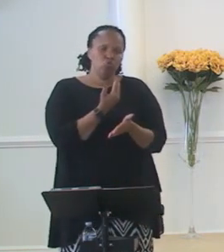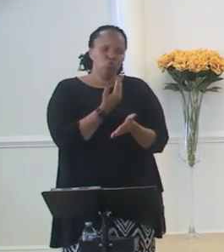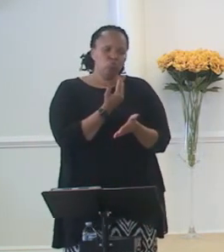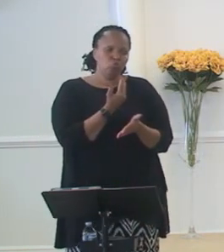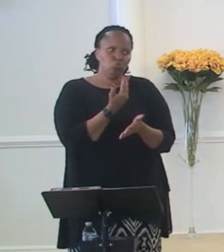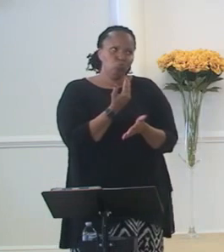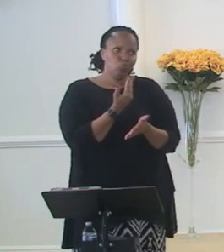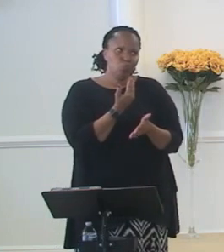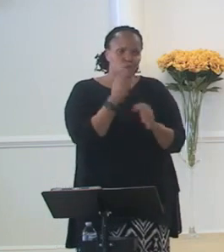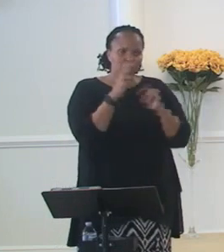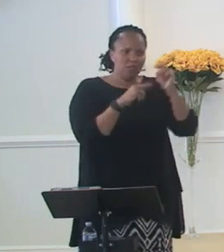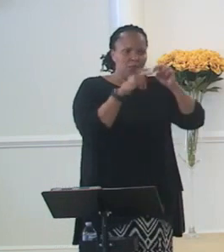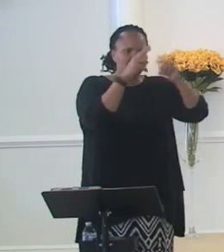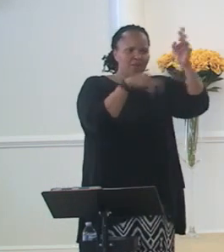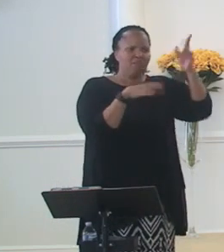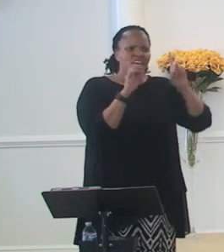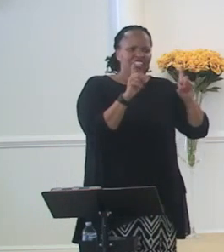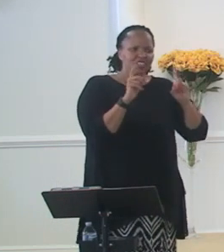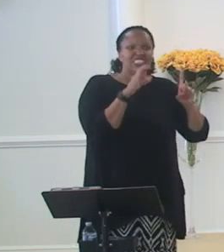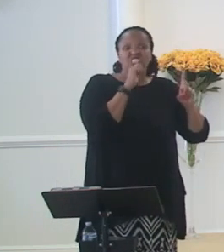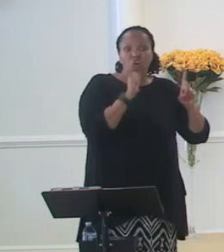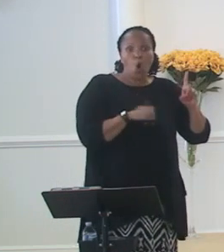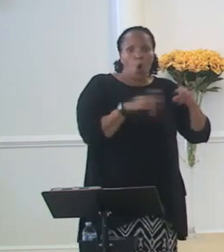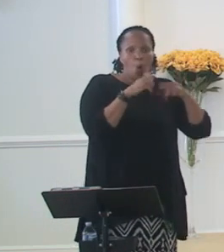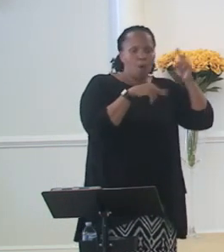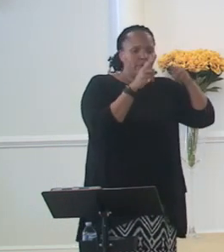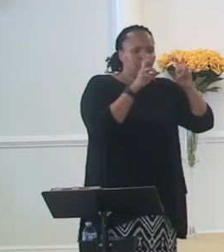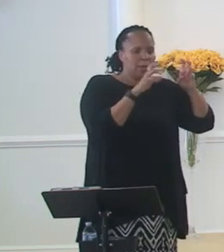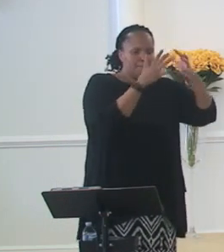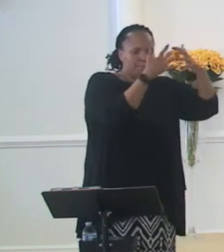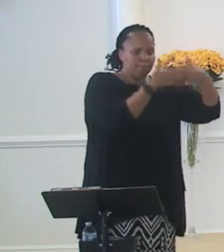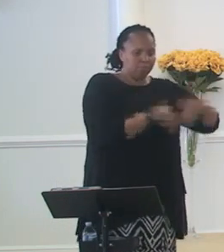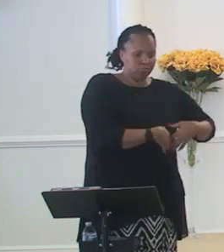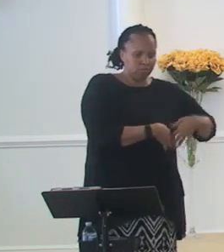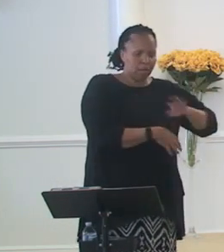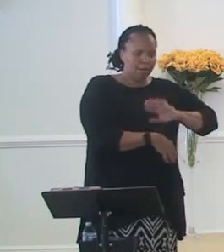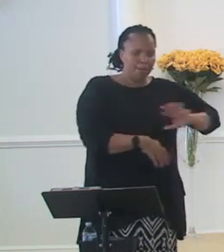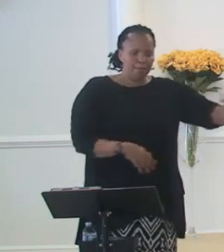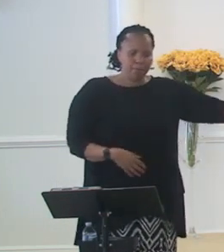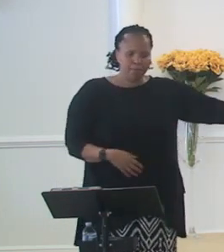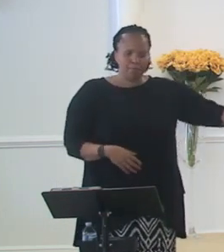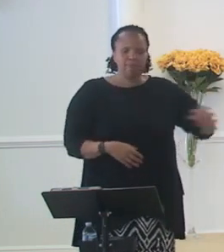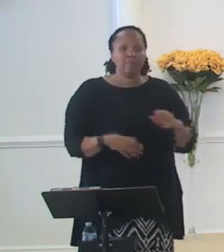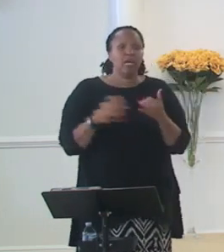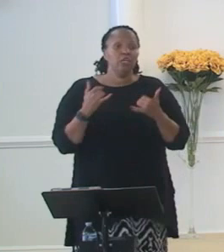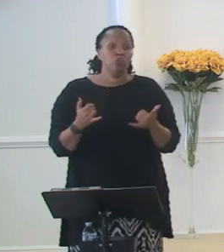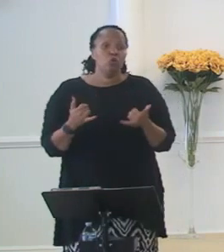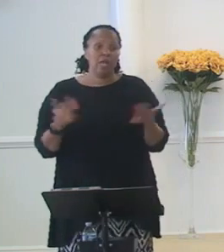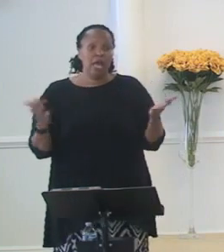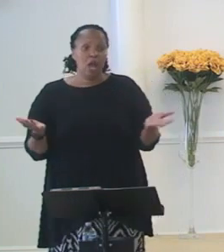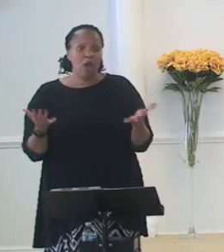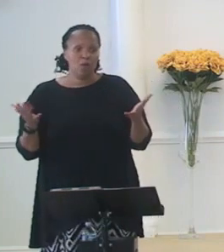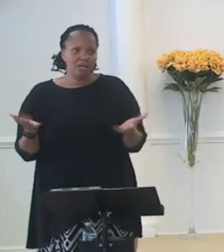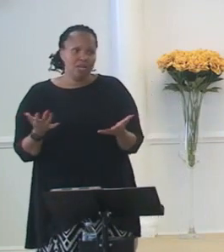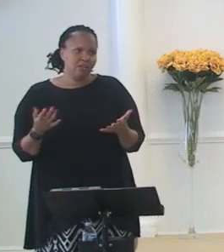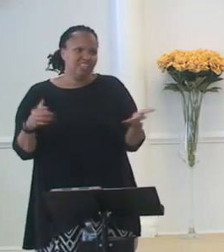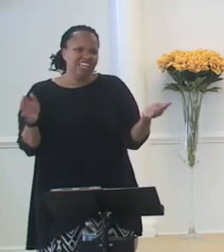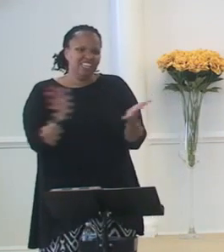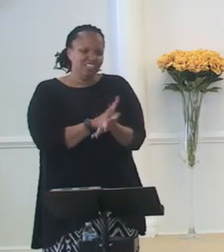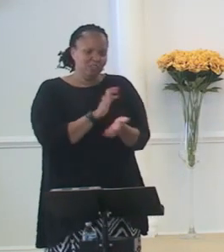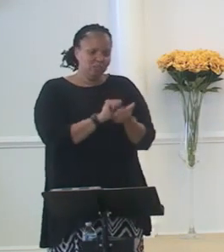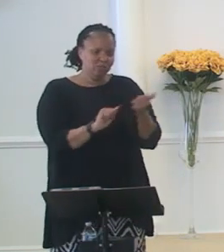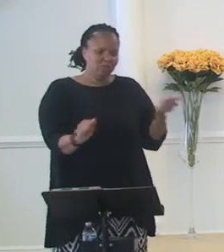got to take down the old construction. And so now here, there's destruction